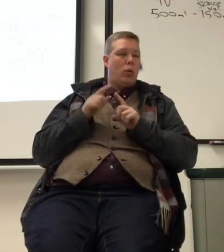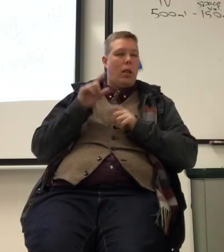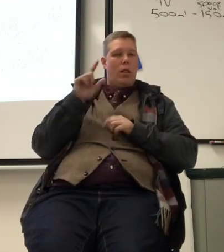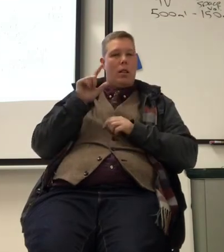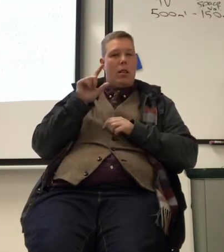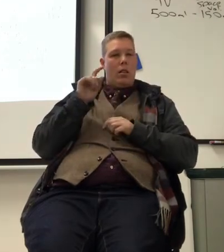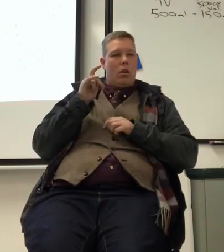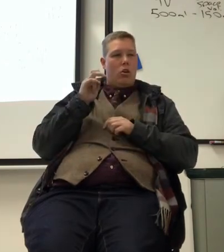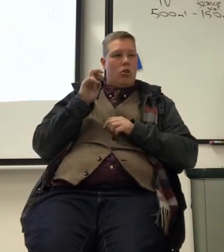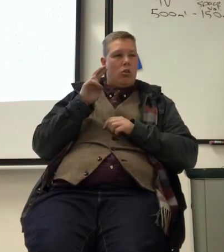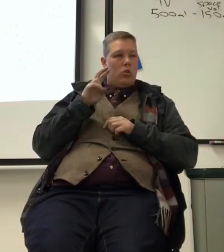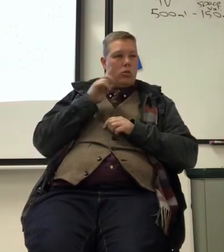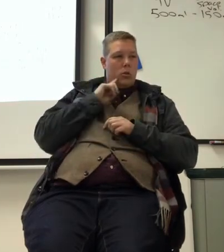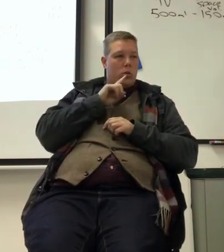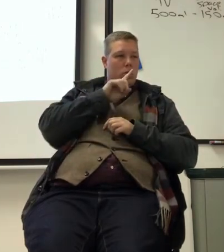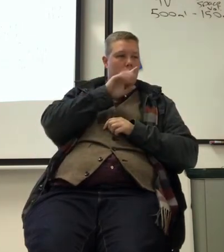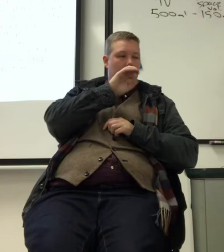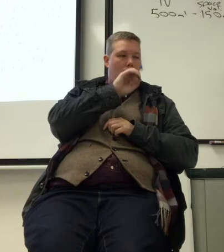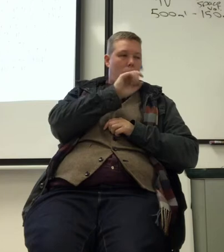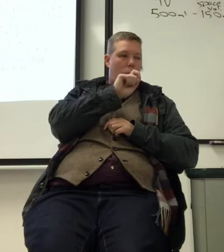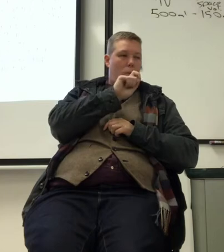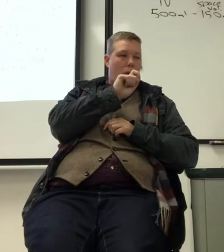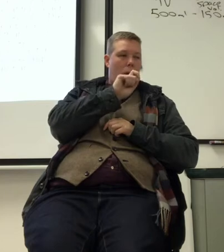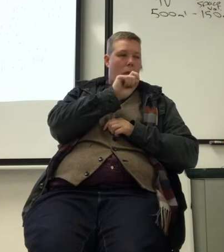0.350 liters per breath.